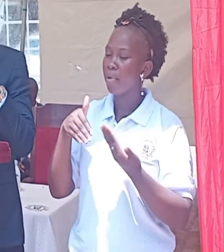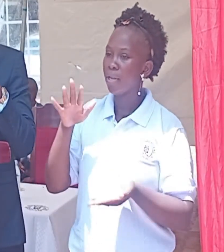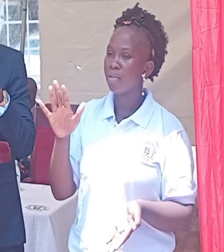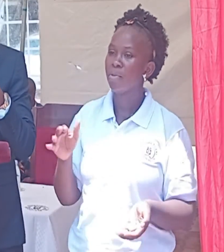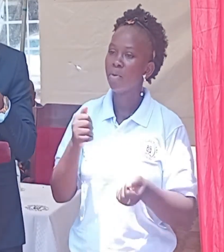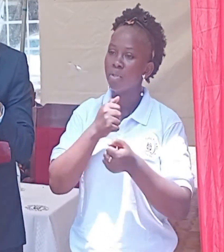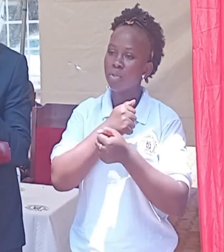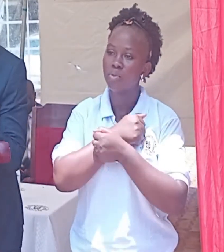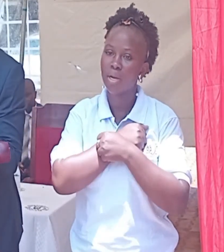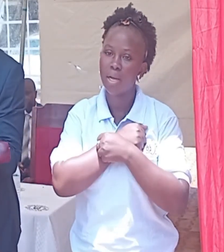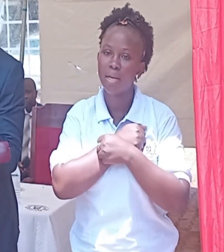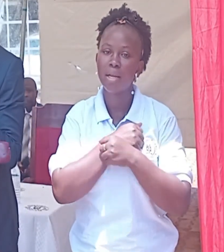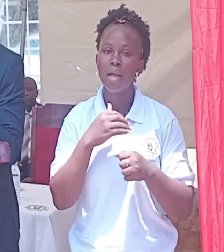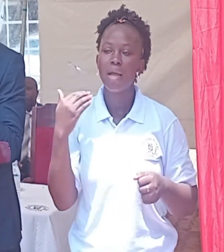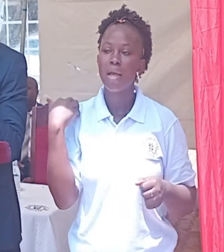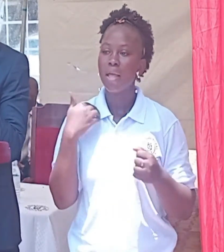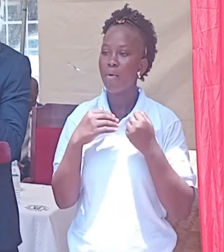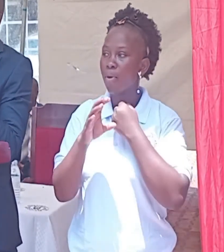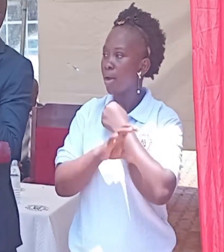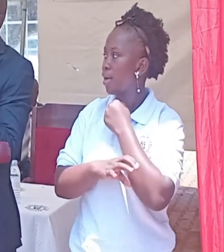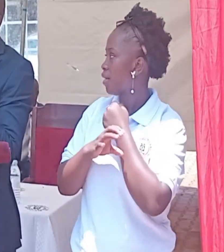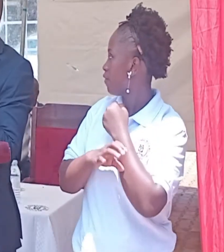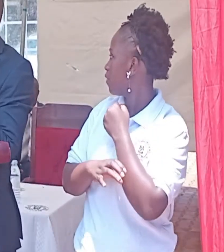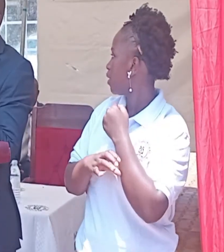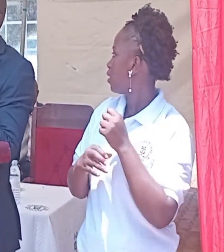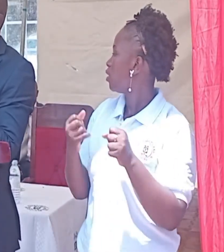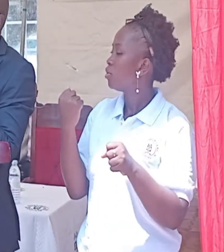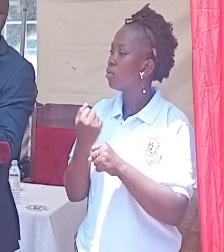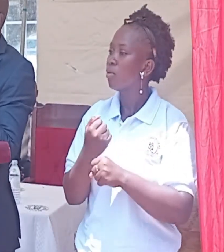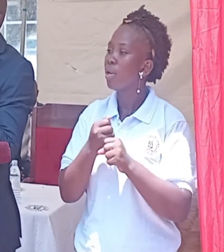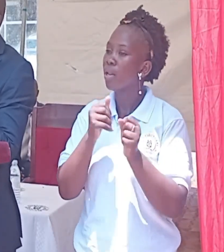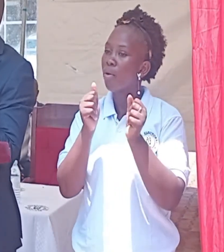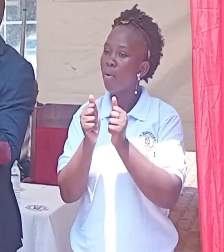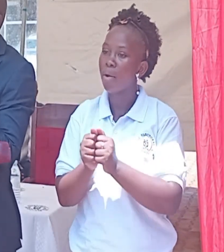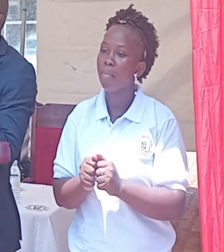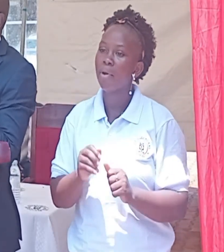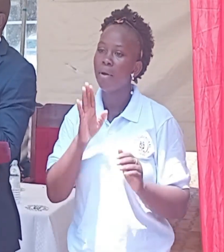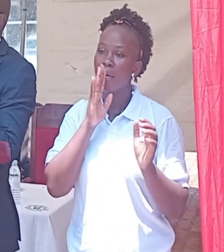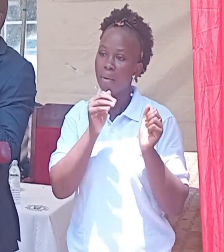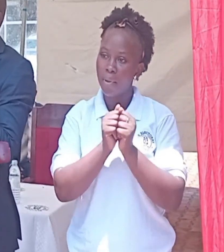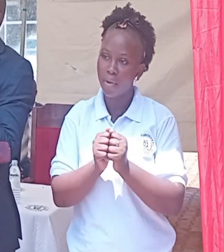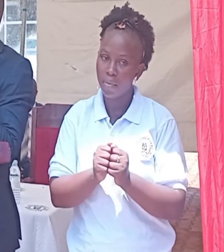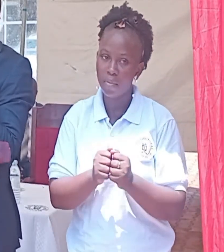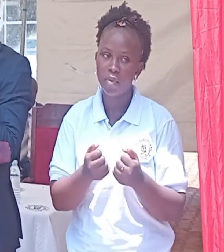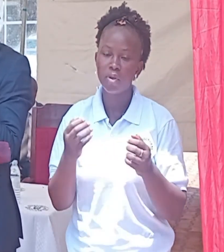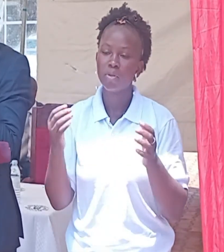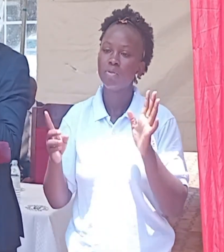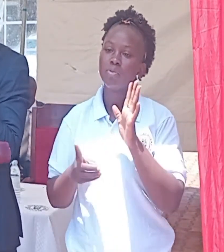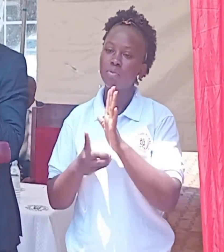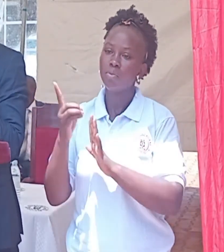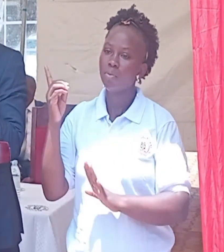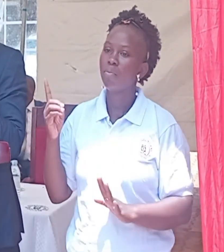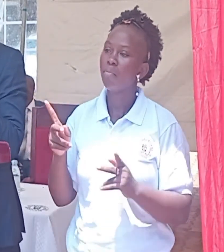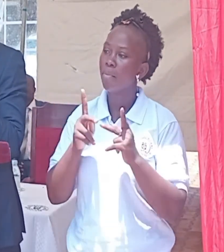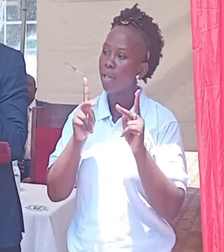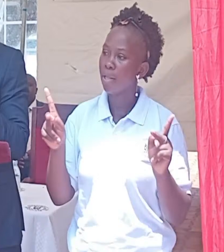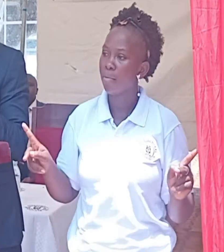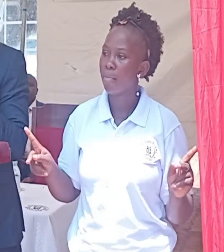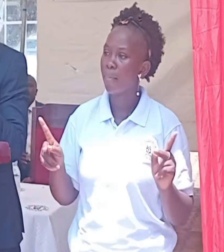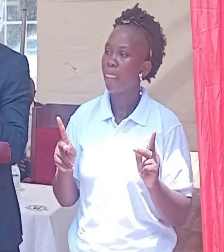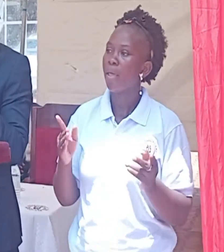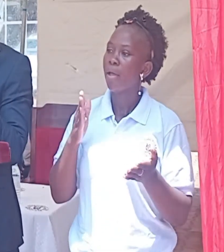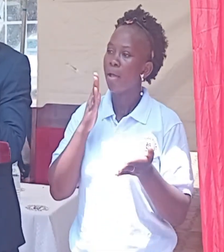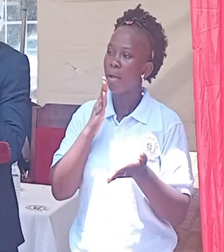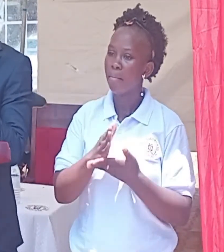Twagala eggwanga lyaffe, tukolere wamu okubeera obumu, okulaba nti tukulaakulana mu mirembe